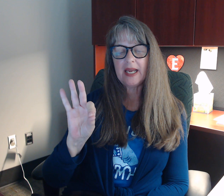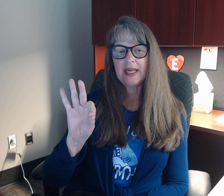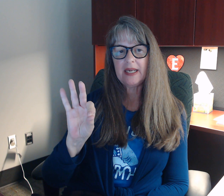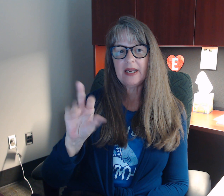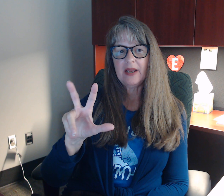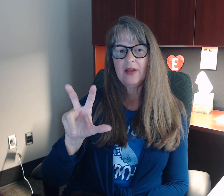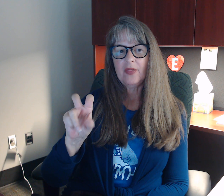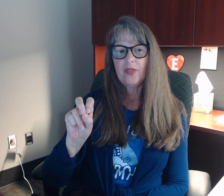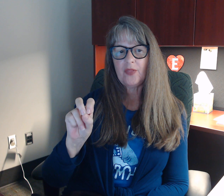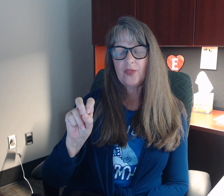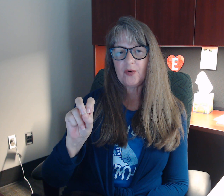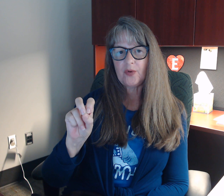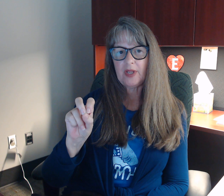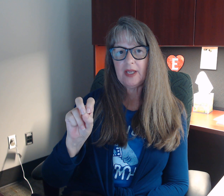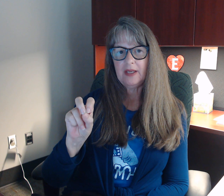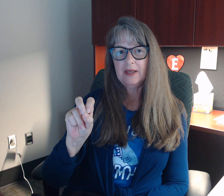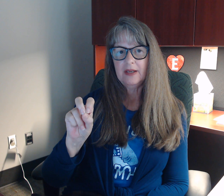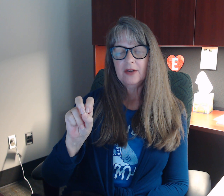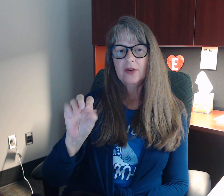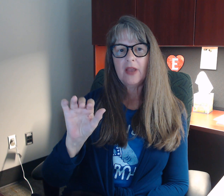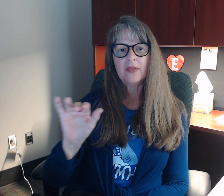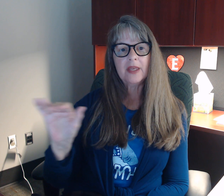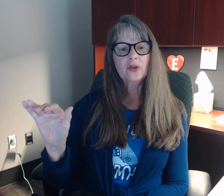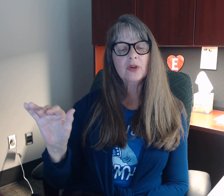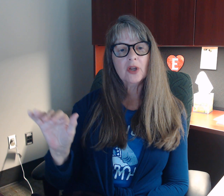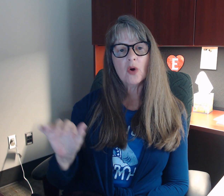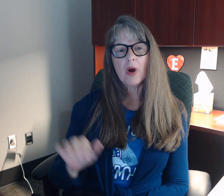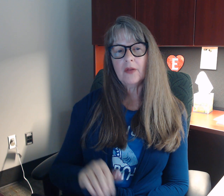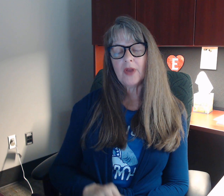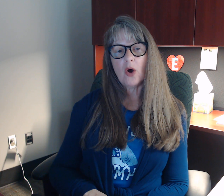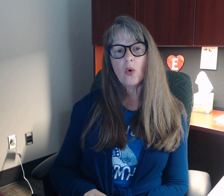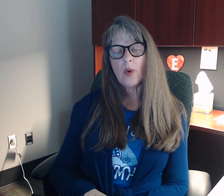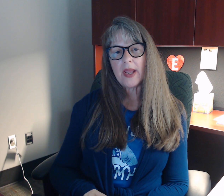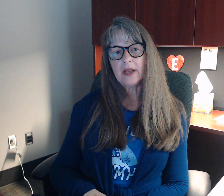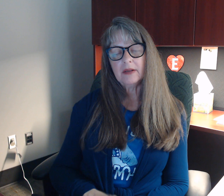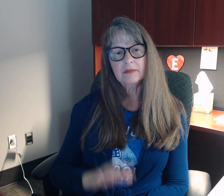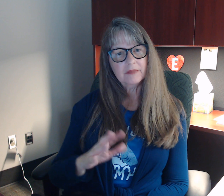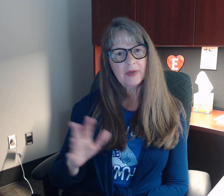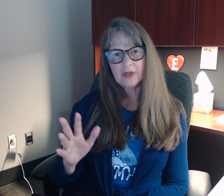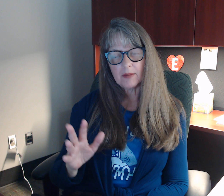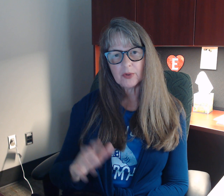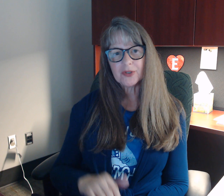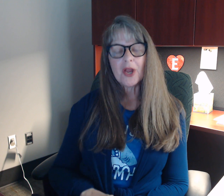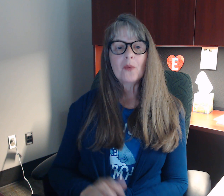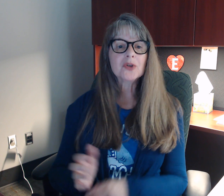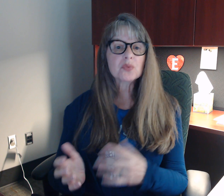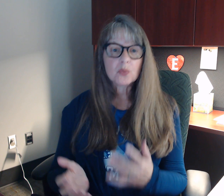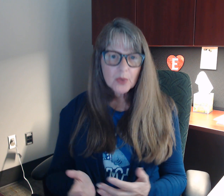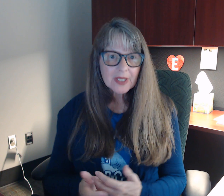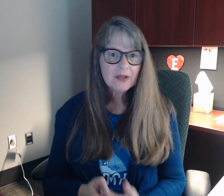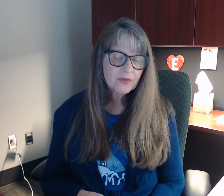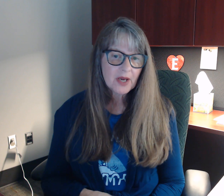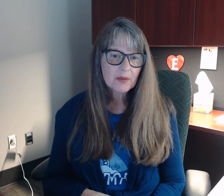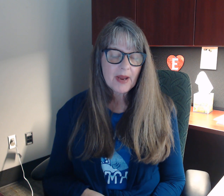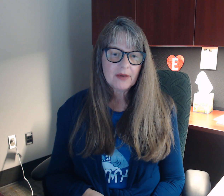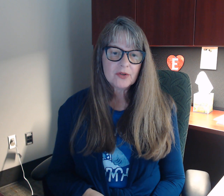29, 30. And then you can go on the whole way numbers. What's really fun about